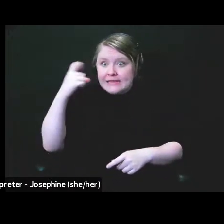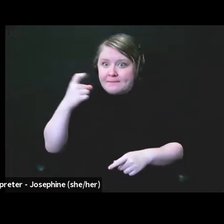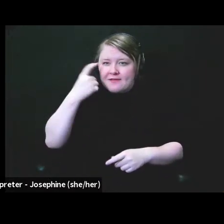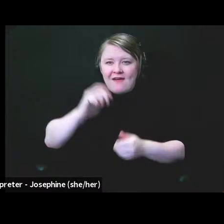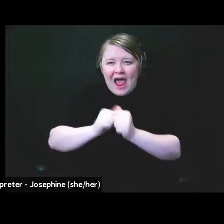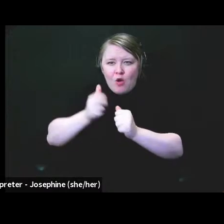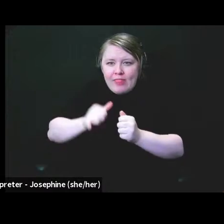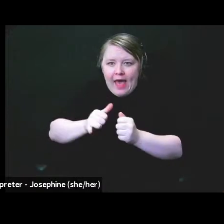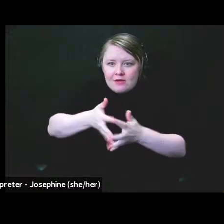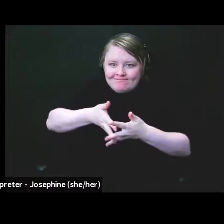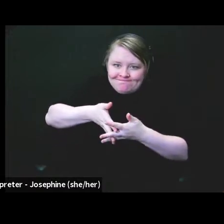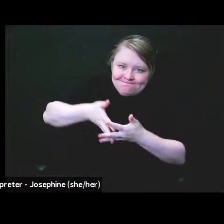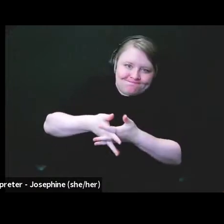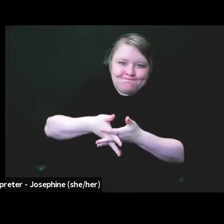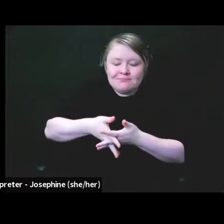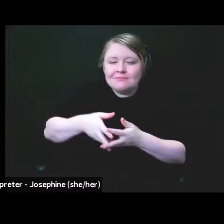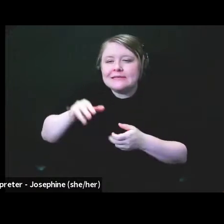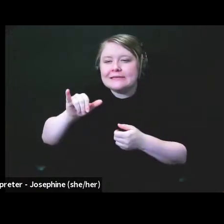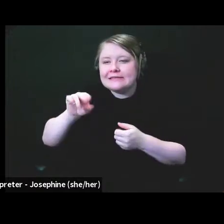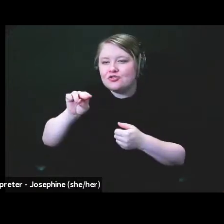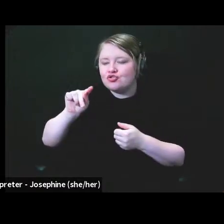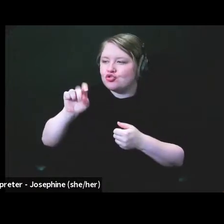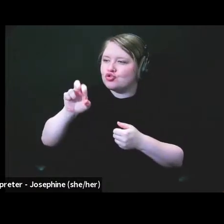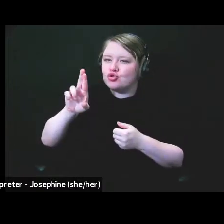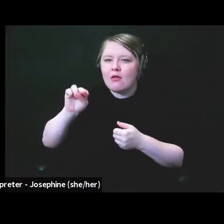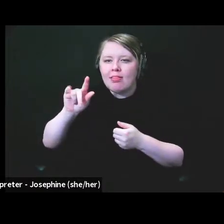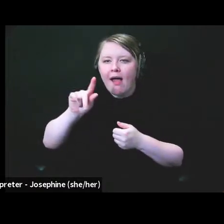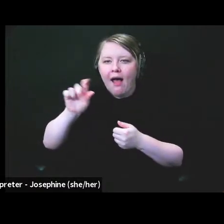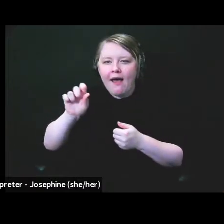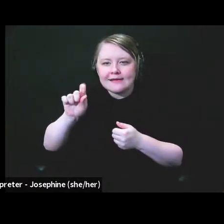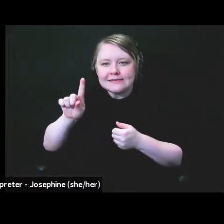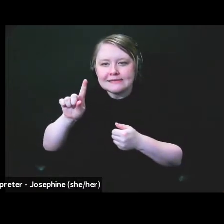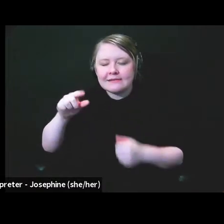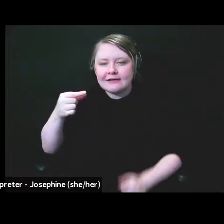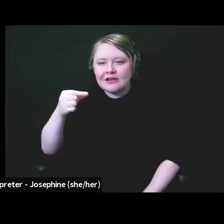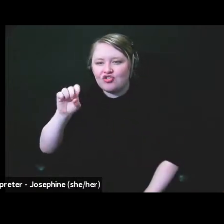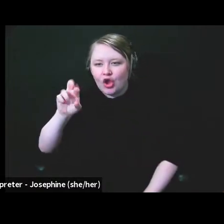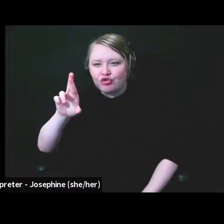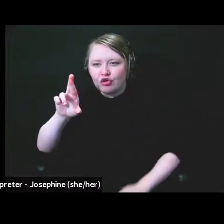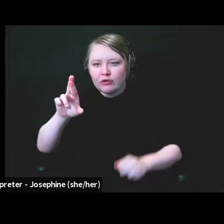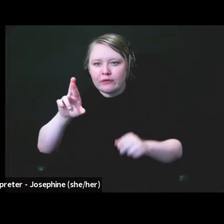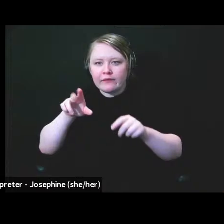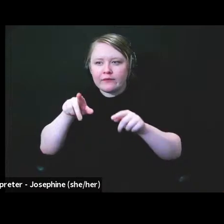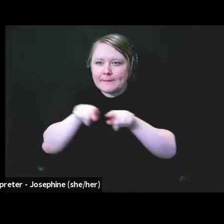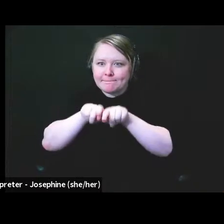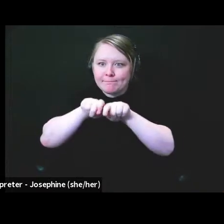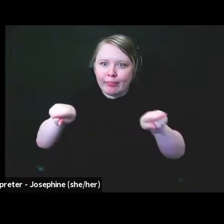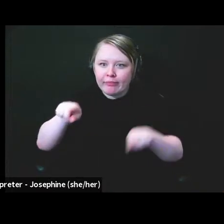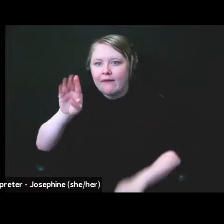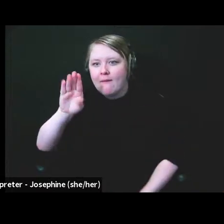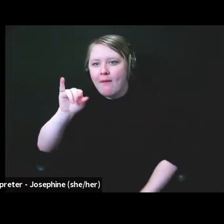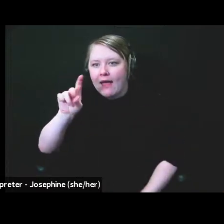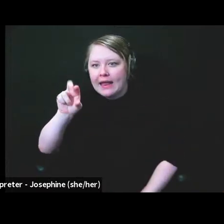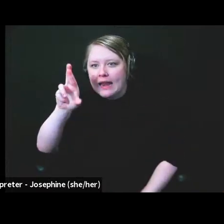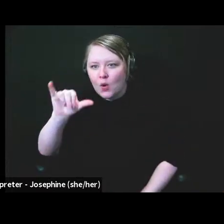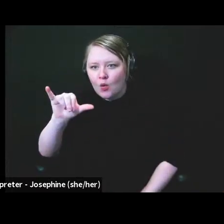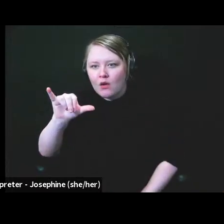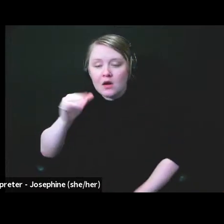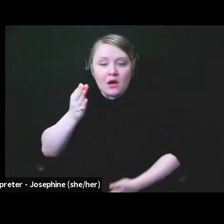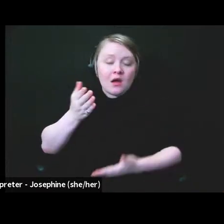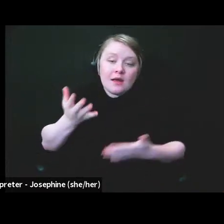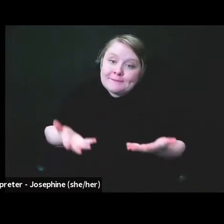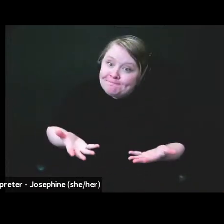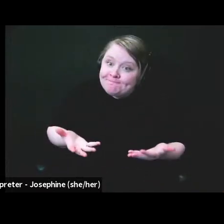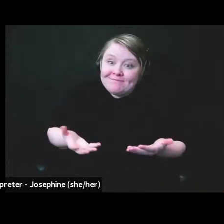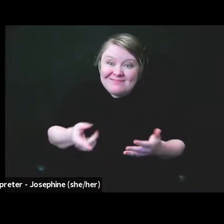gender binary that harms all of us, but some of us really benefit from it, right? And so in this